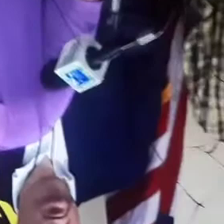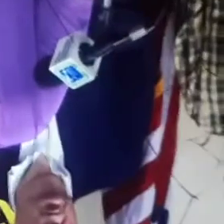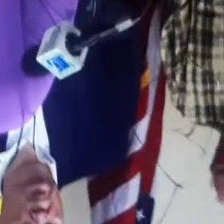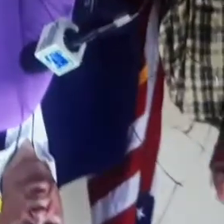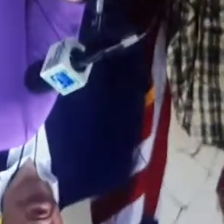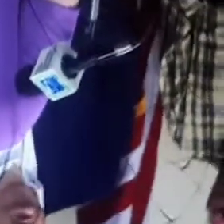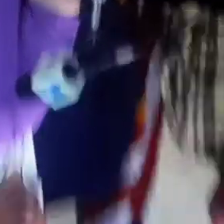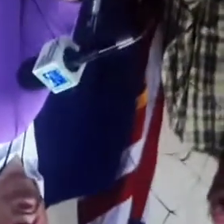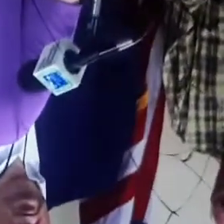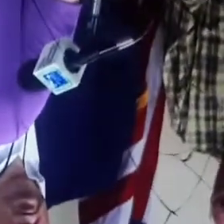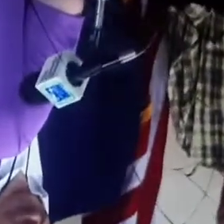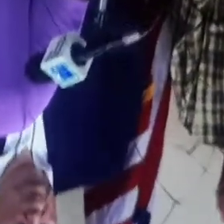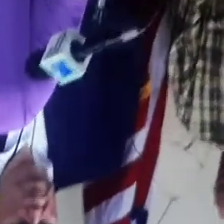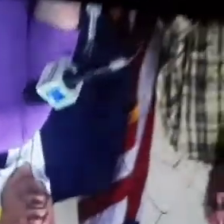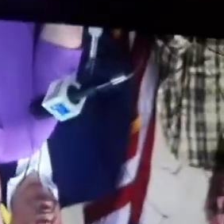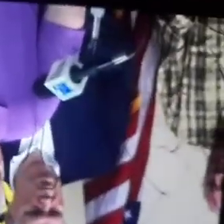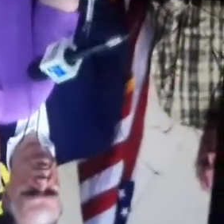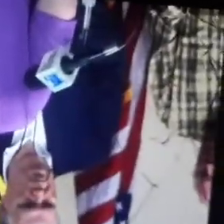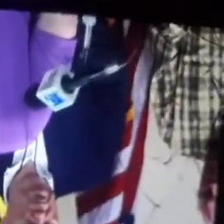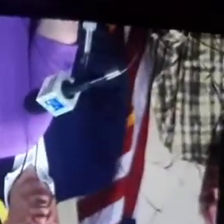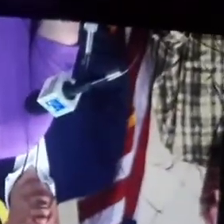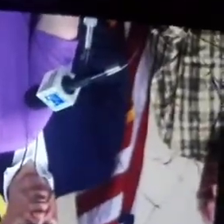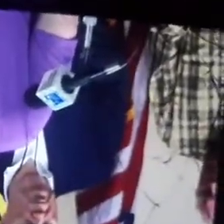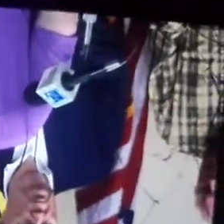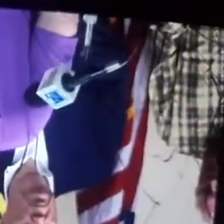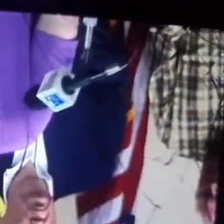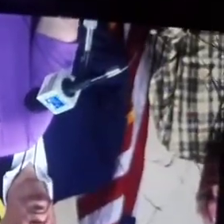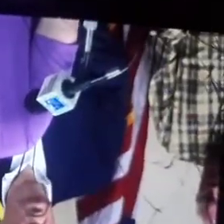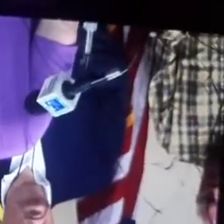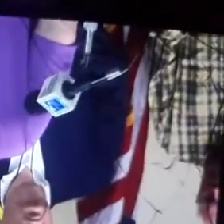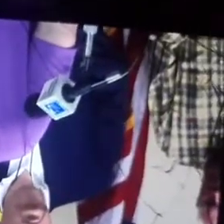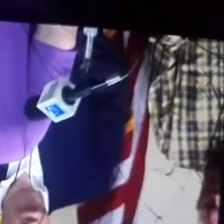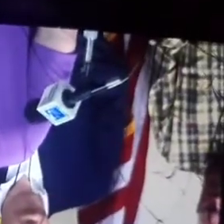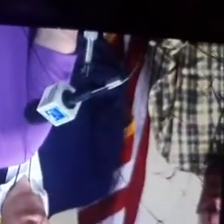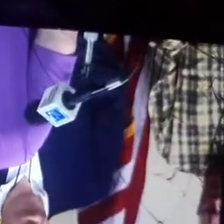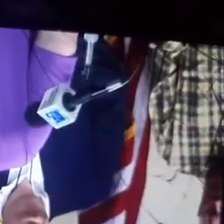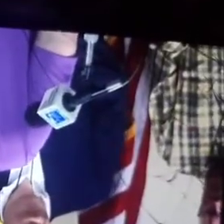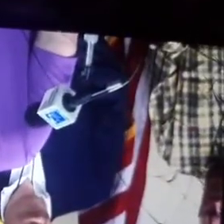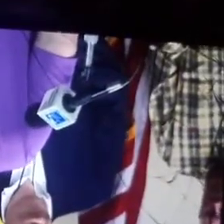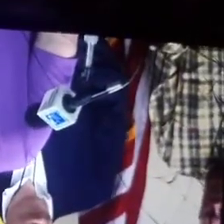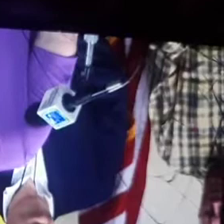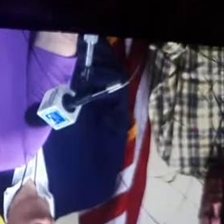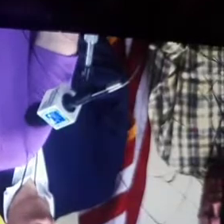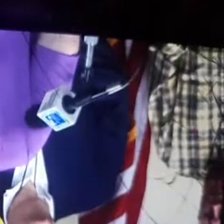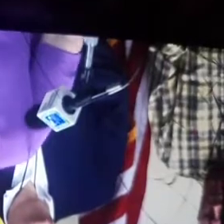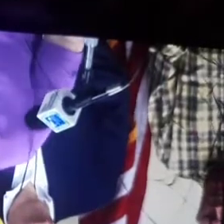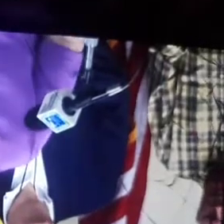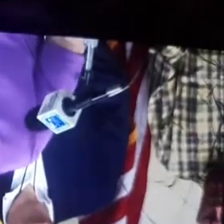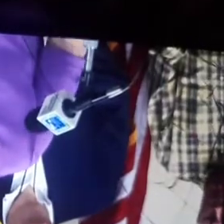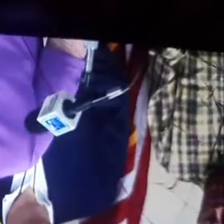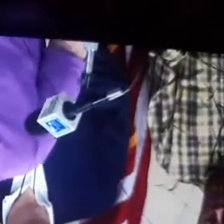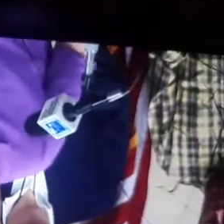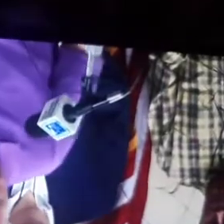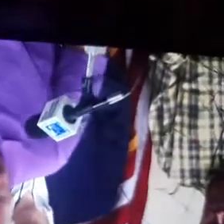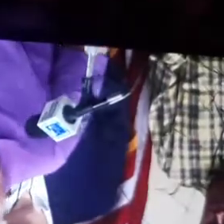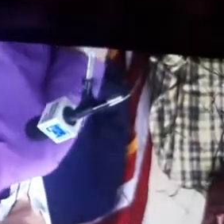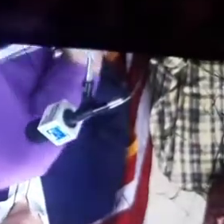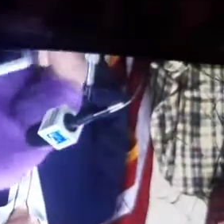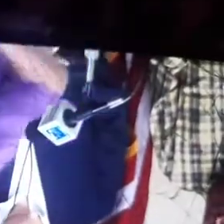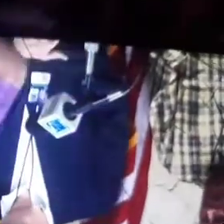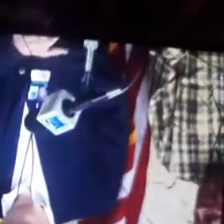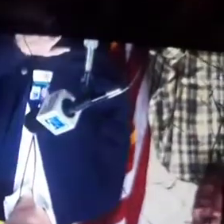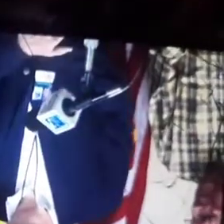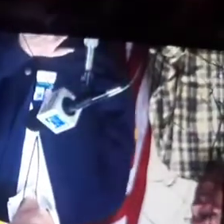assessment crews in place to begin the restoration process and determine what restoration is needed. Thank you.